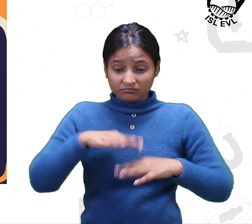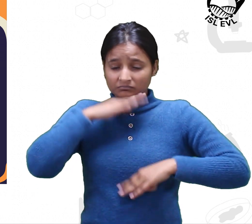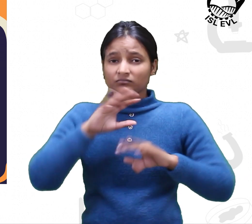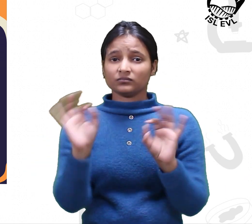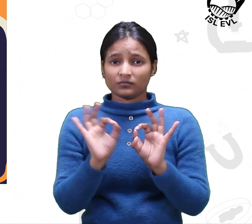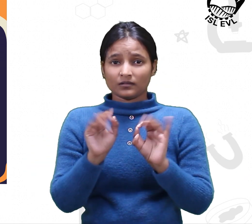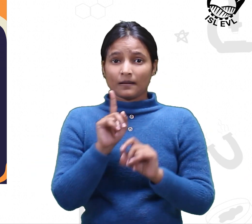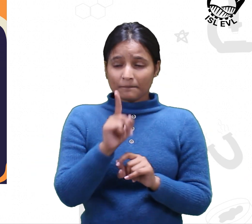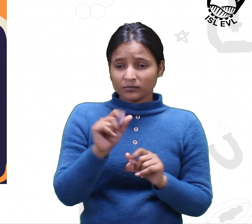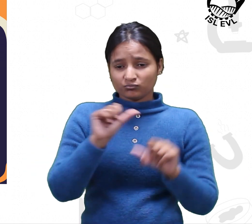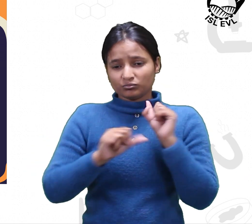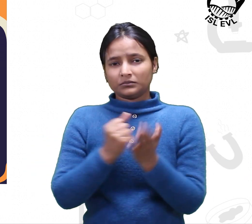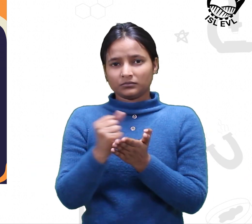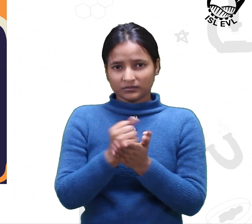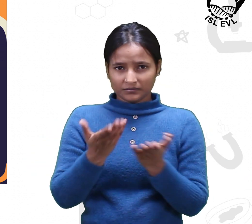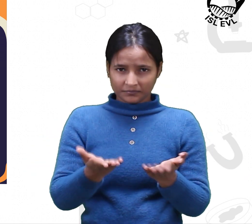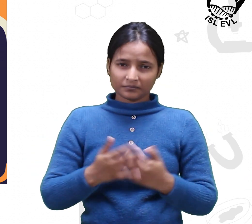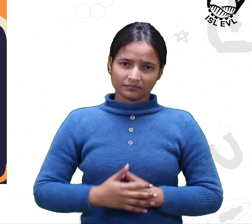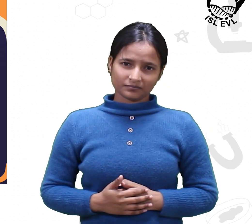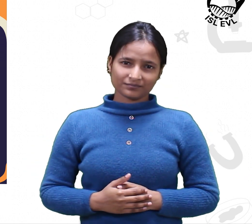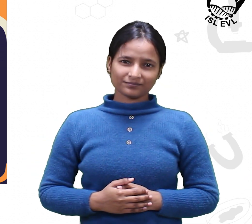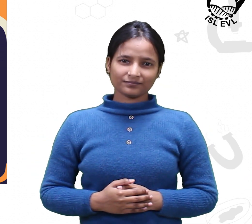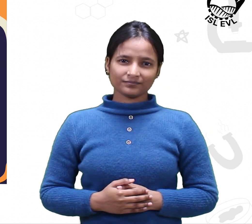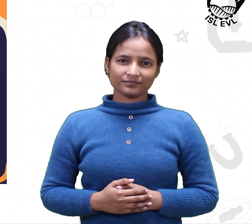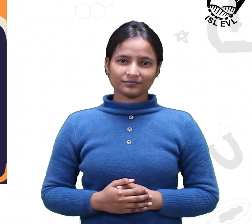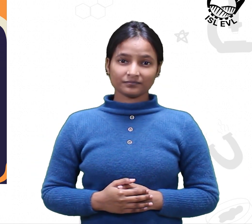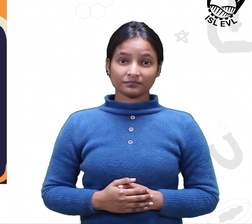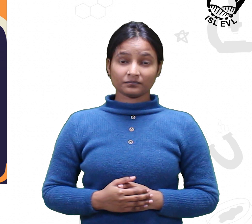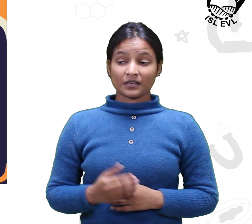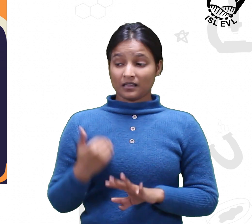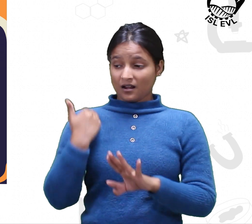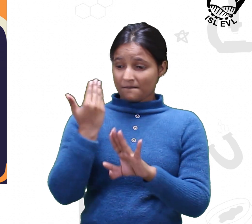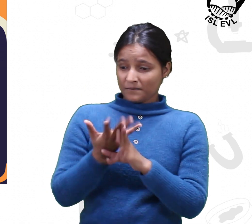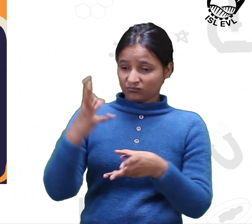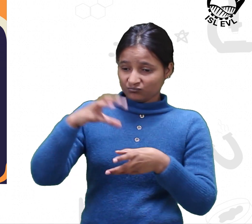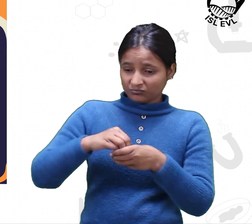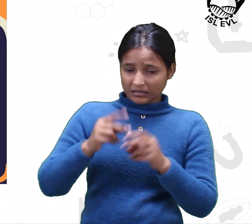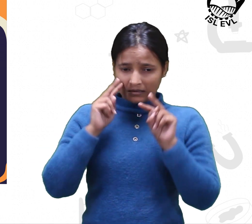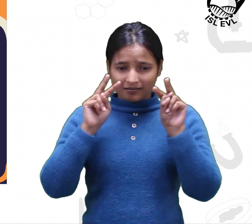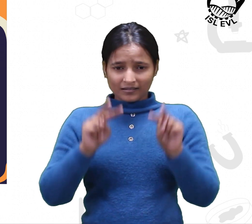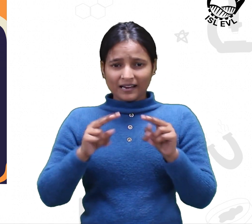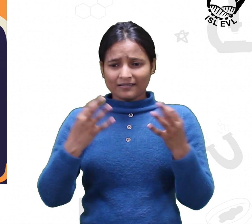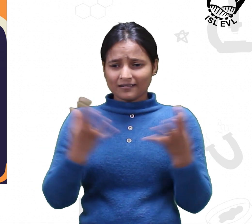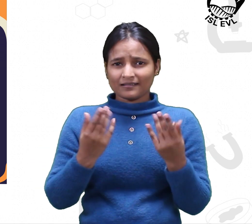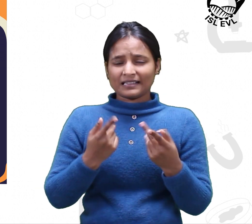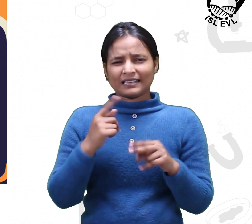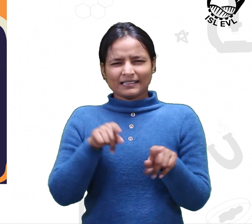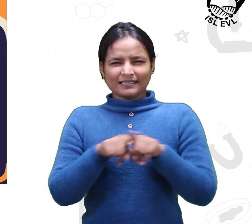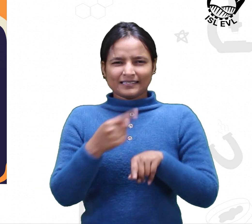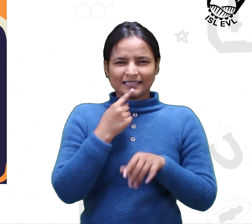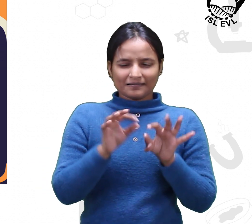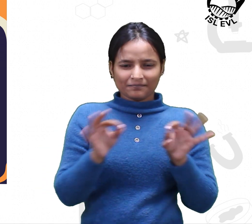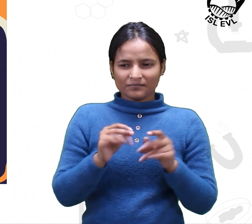of work done by some scientist somewhere, right? So that immense contribution would not be there if everybody would